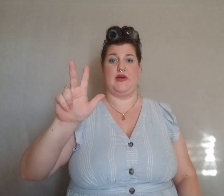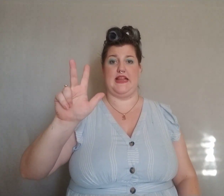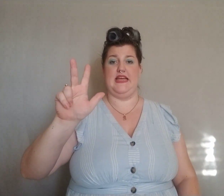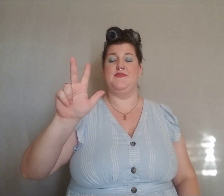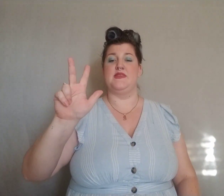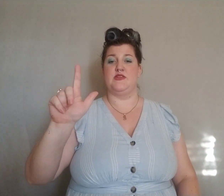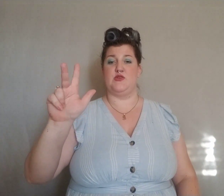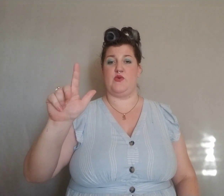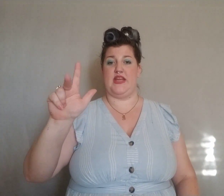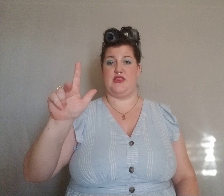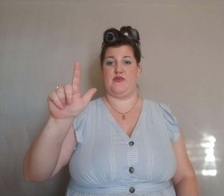quickly. 23.